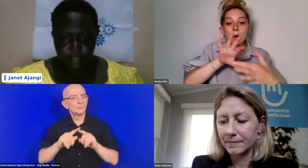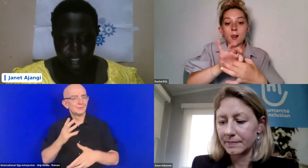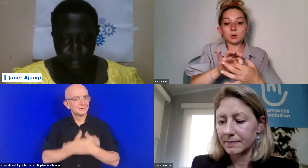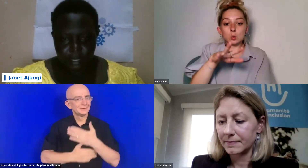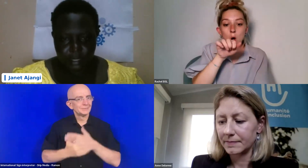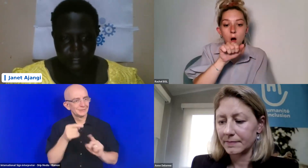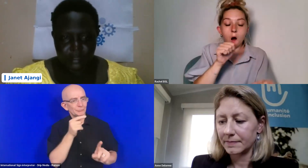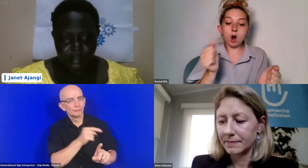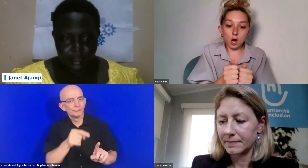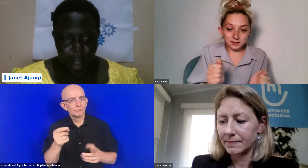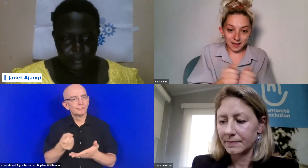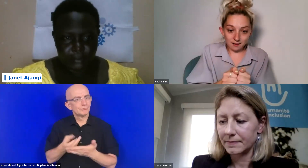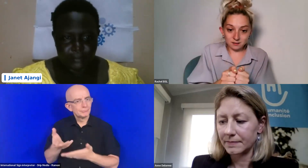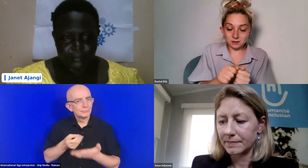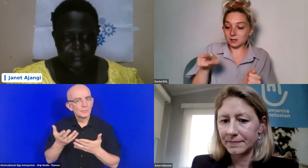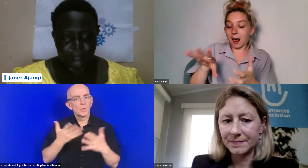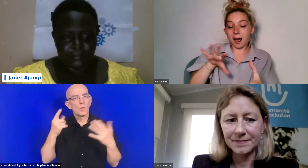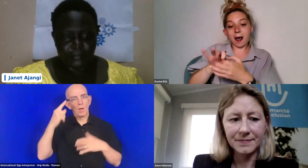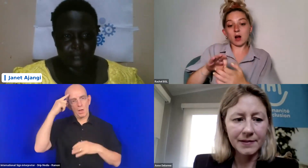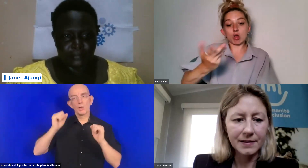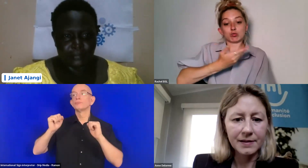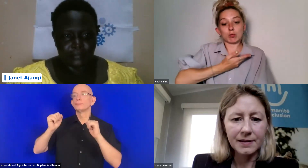women with disabilities. Thank you.